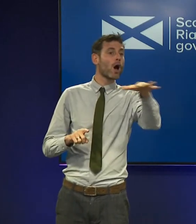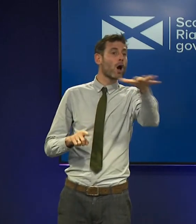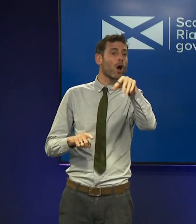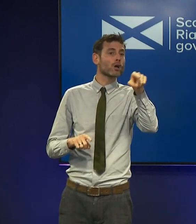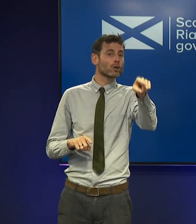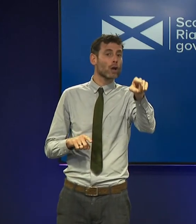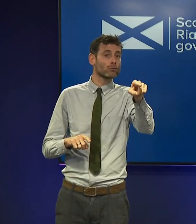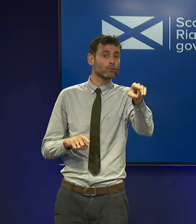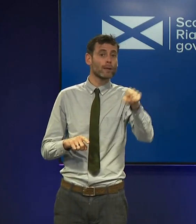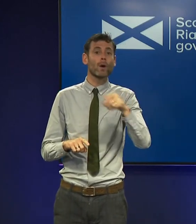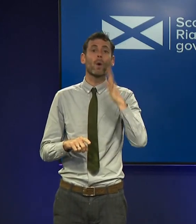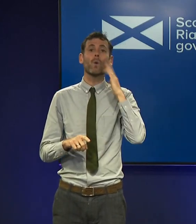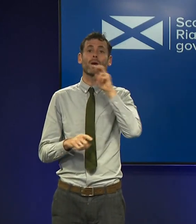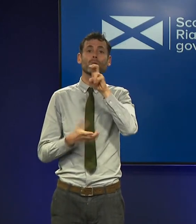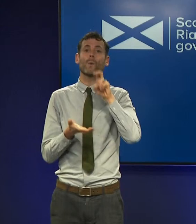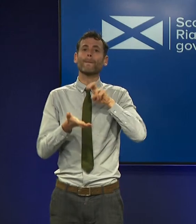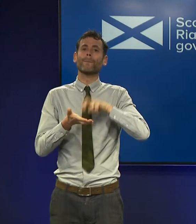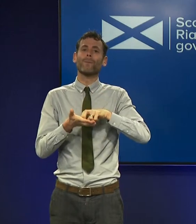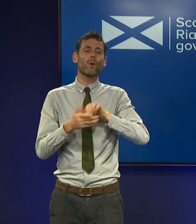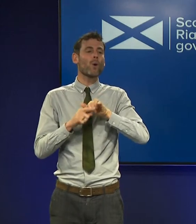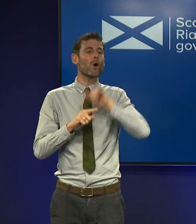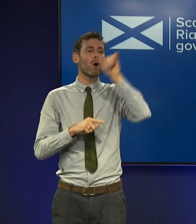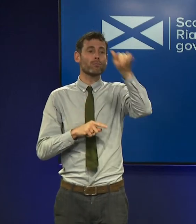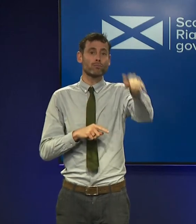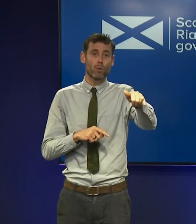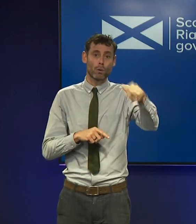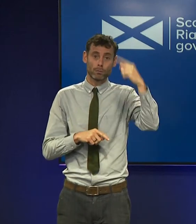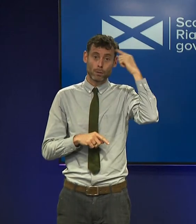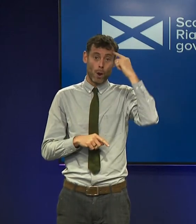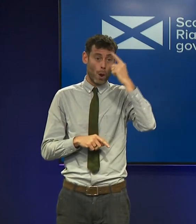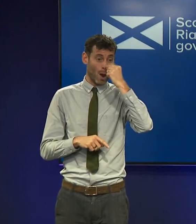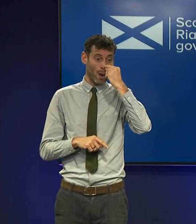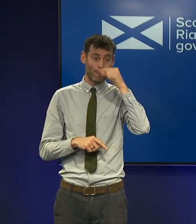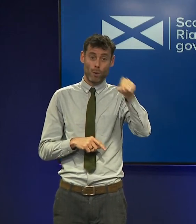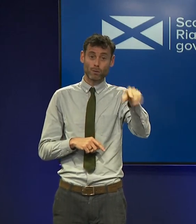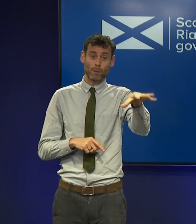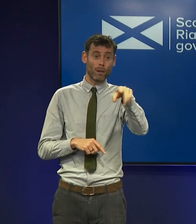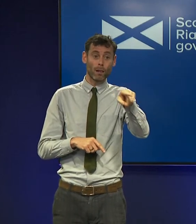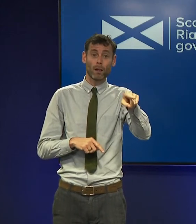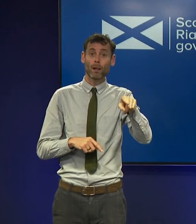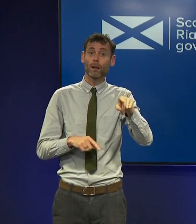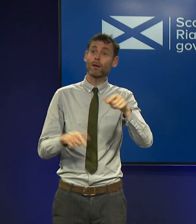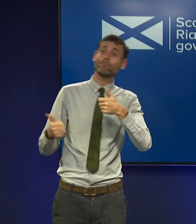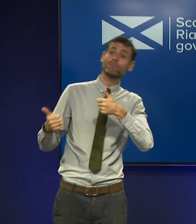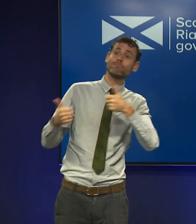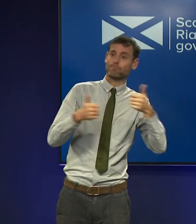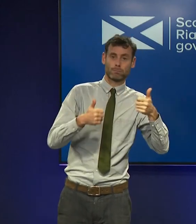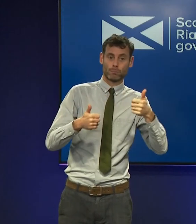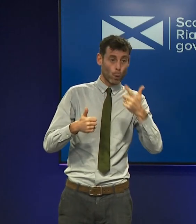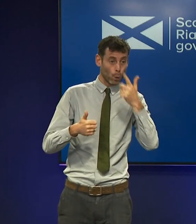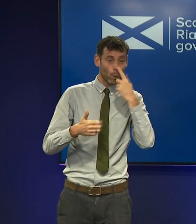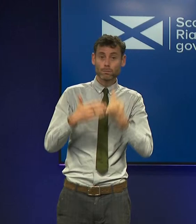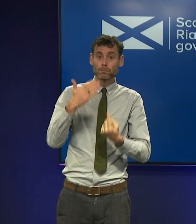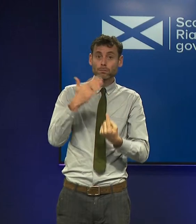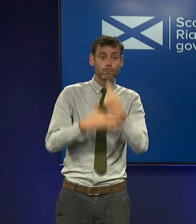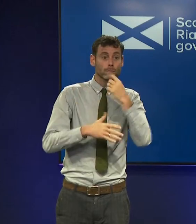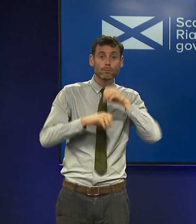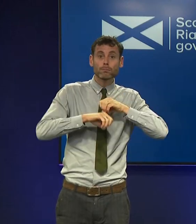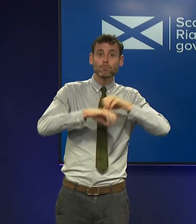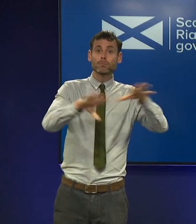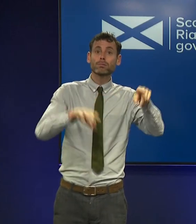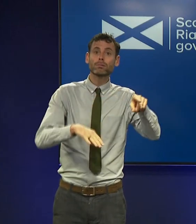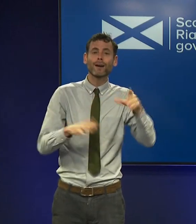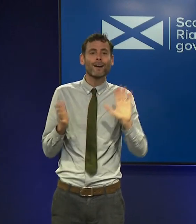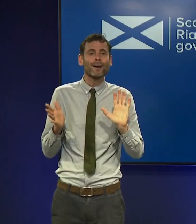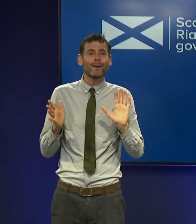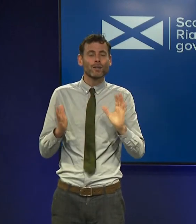trip might not be the same conditions when you go to travel. And you know, people just have to be aware of that. And I can't make judgments